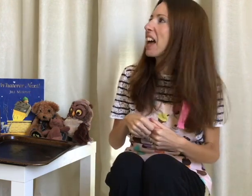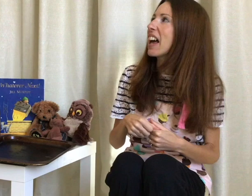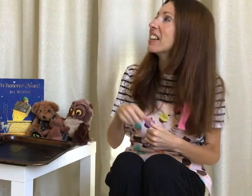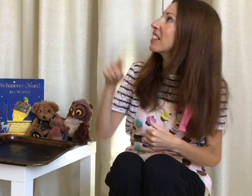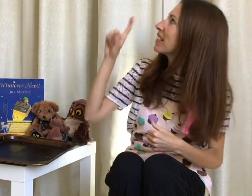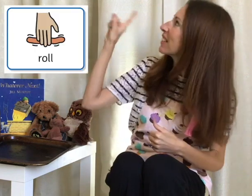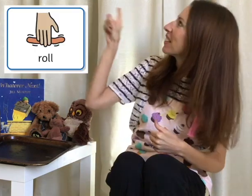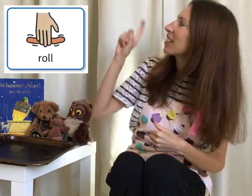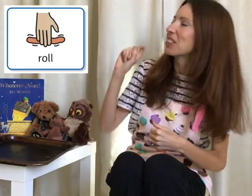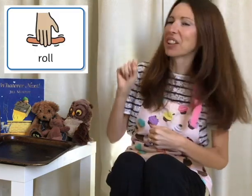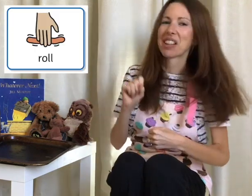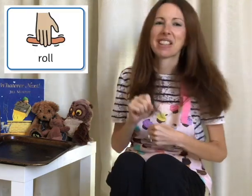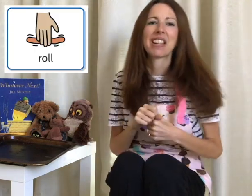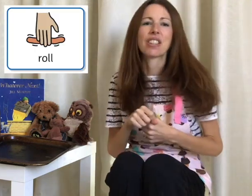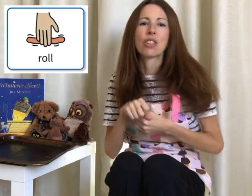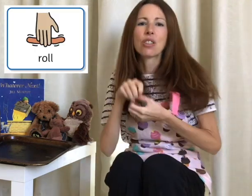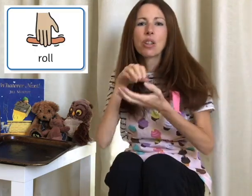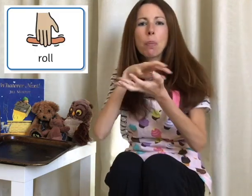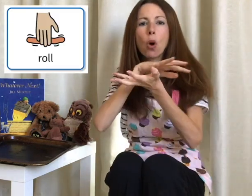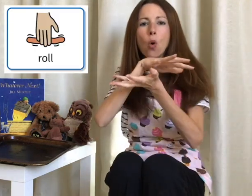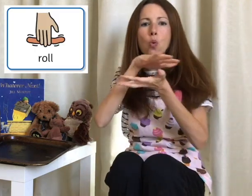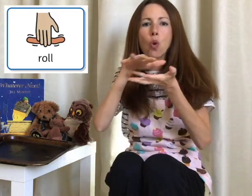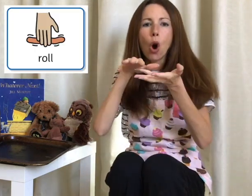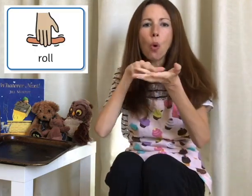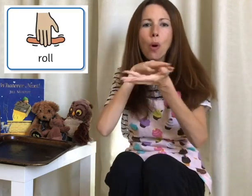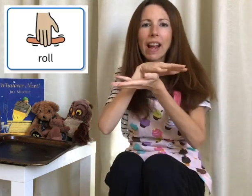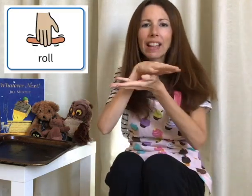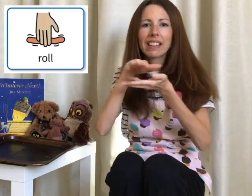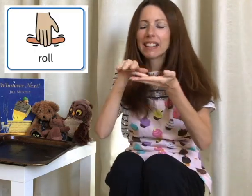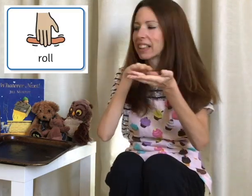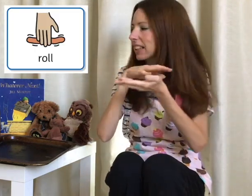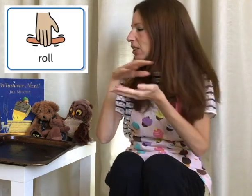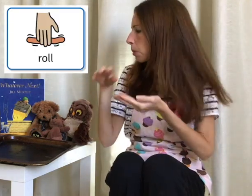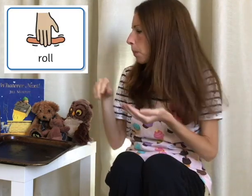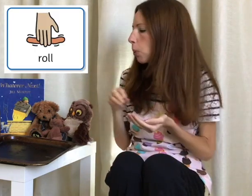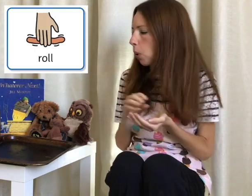Then you're going to need to do some rolling into a ball.